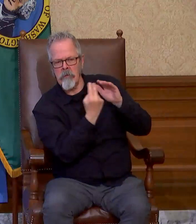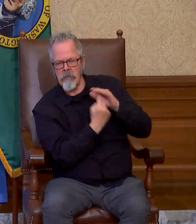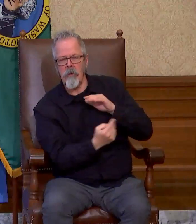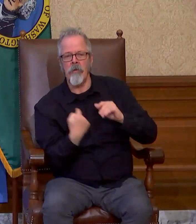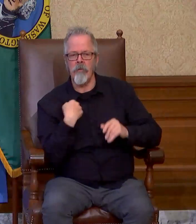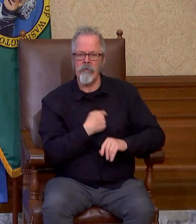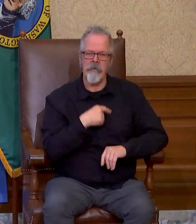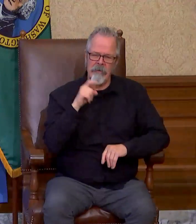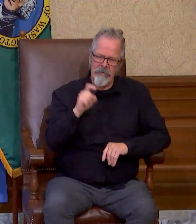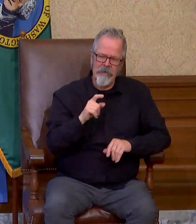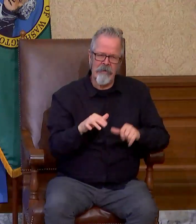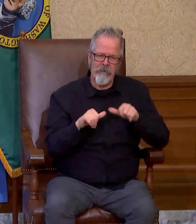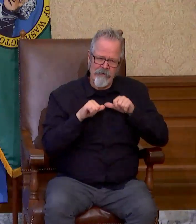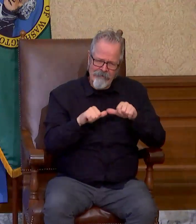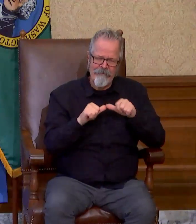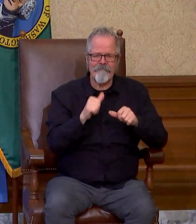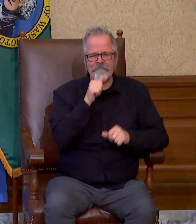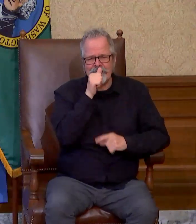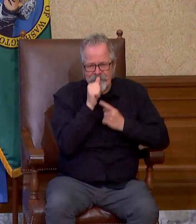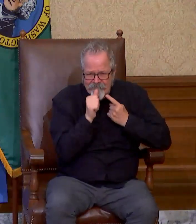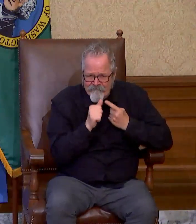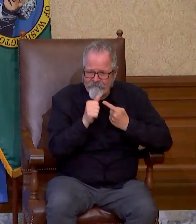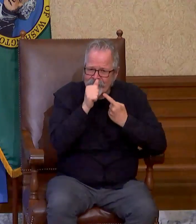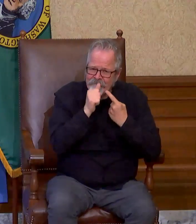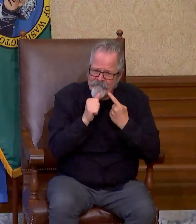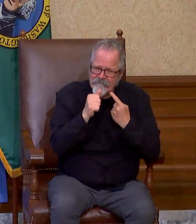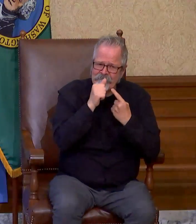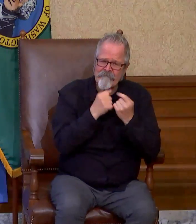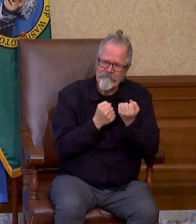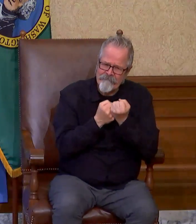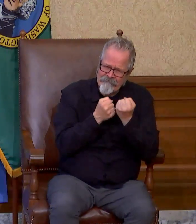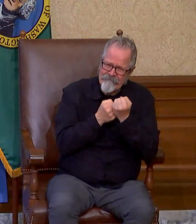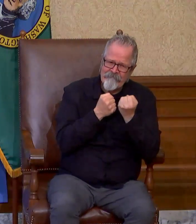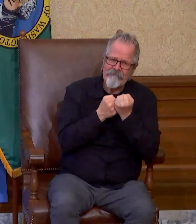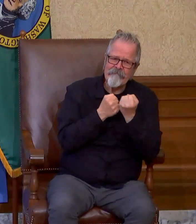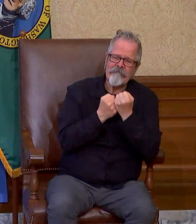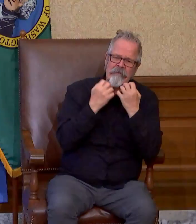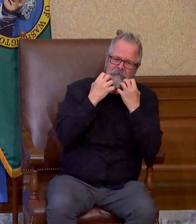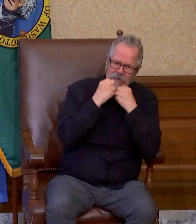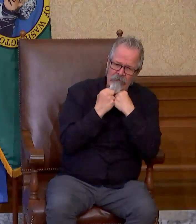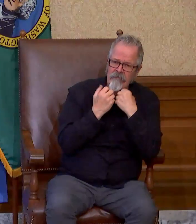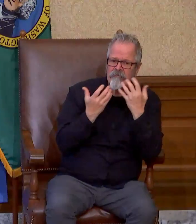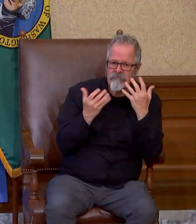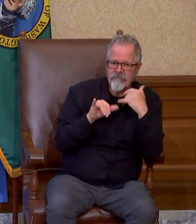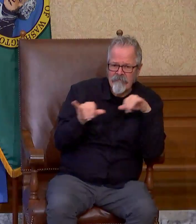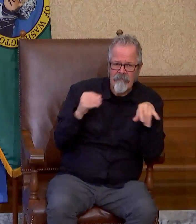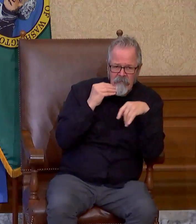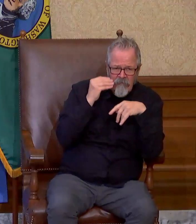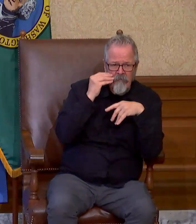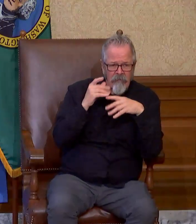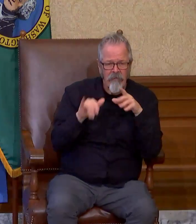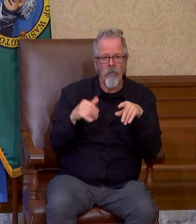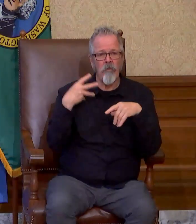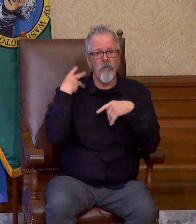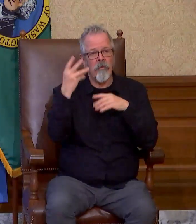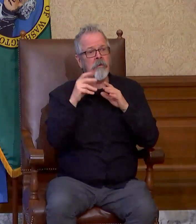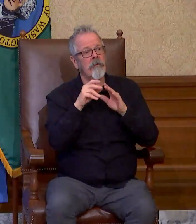big time across the state of Washington. So for that, I'll yield for questions. First question